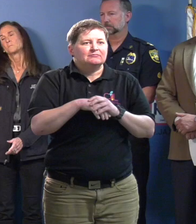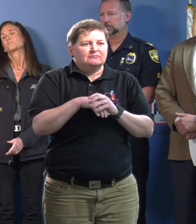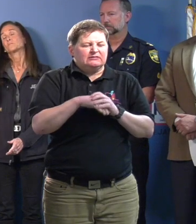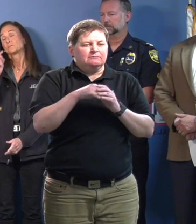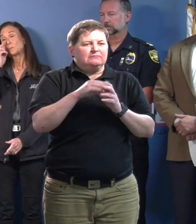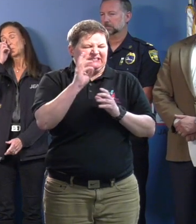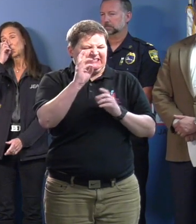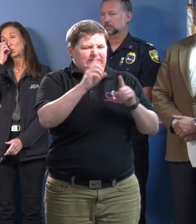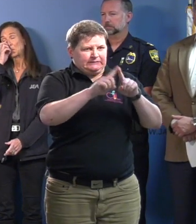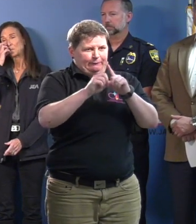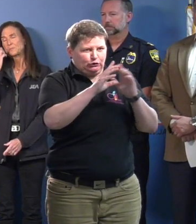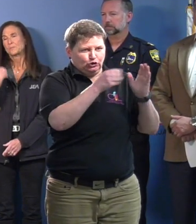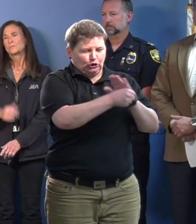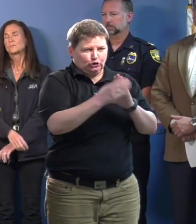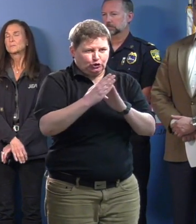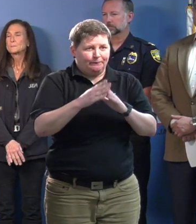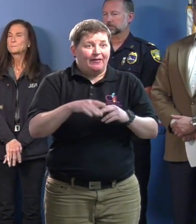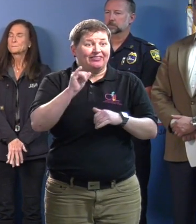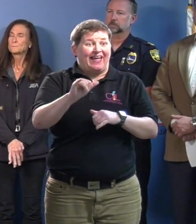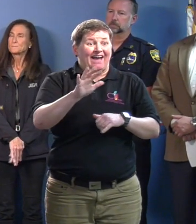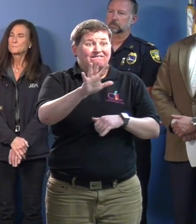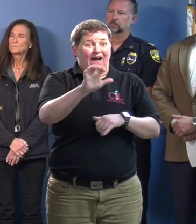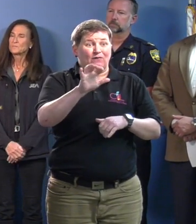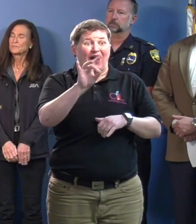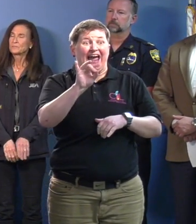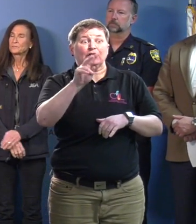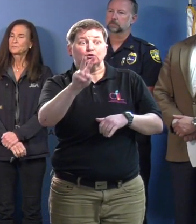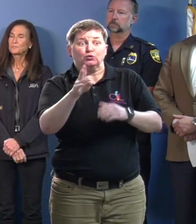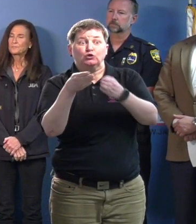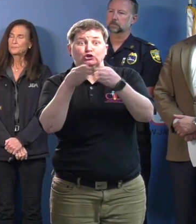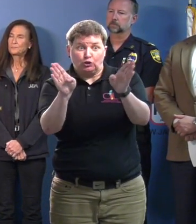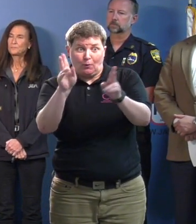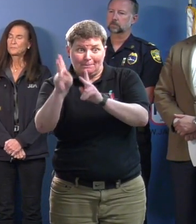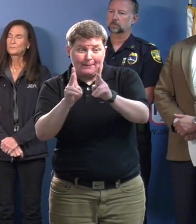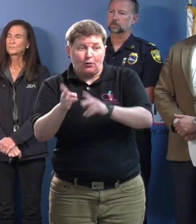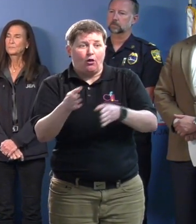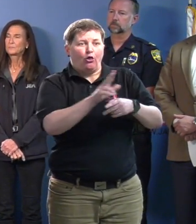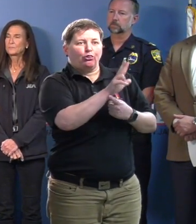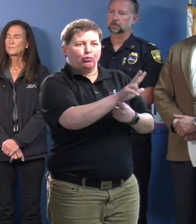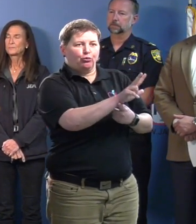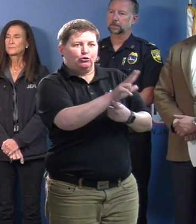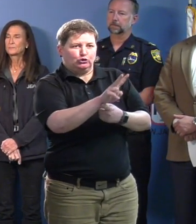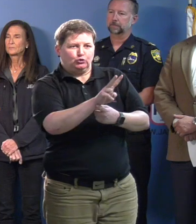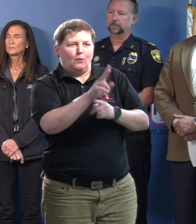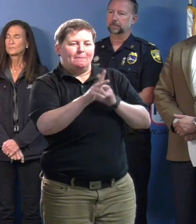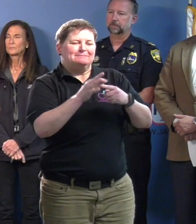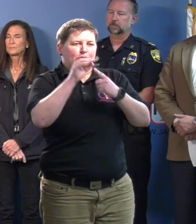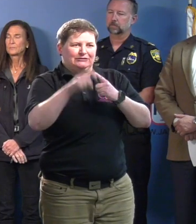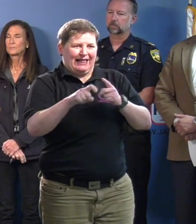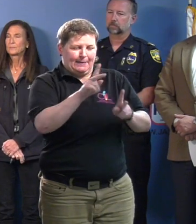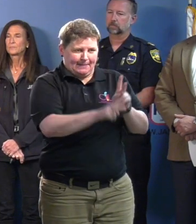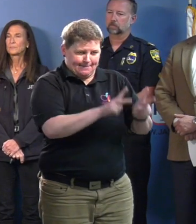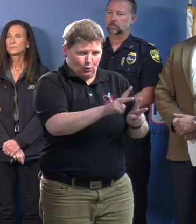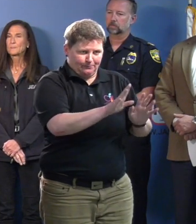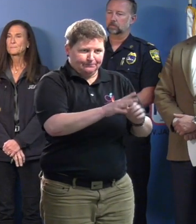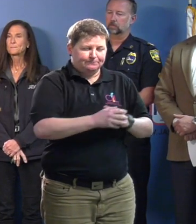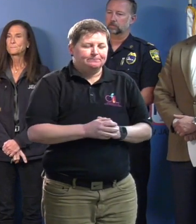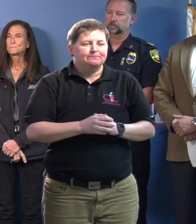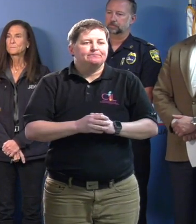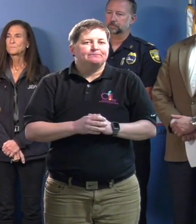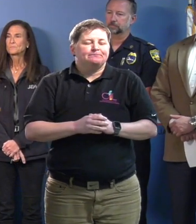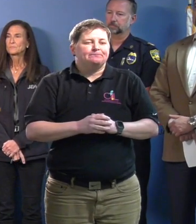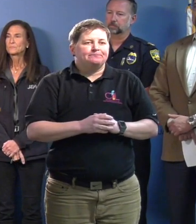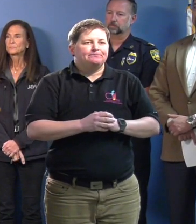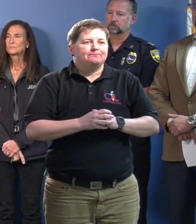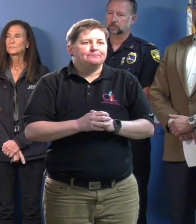That's 582 general population and 32 special needs folks that are in our shelters.